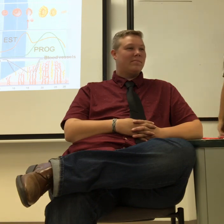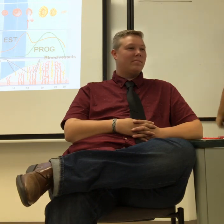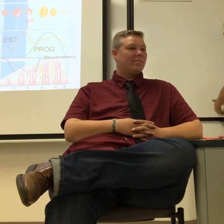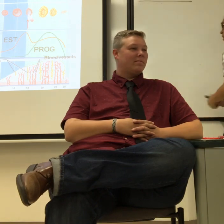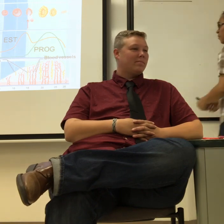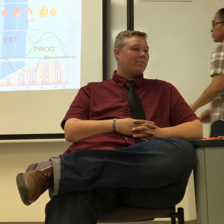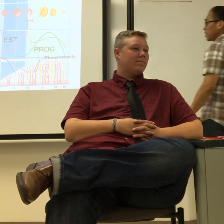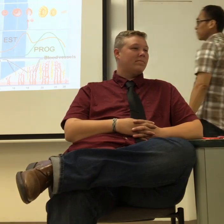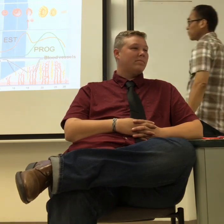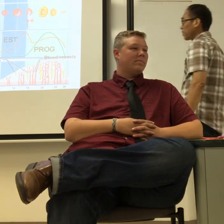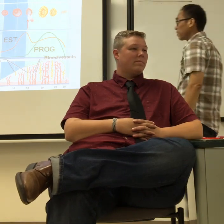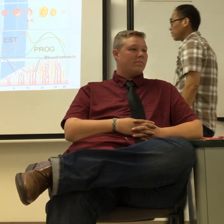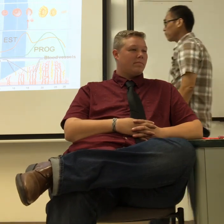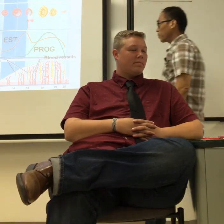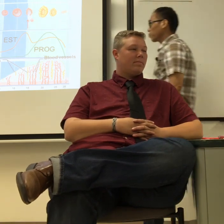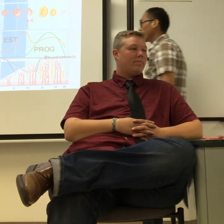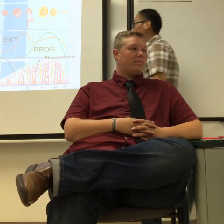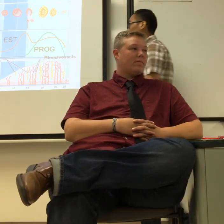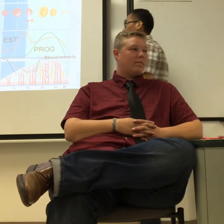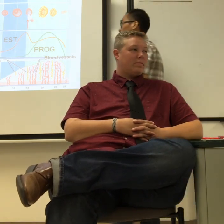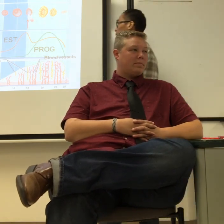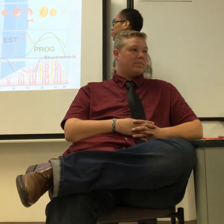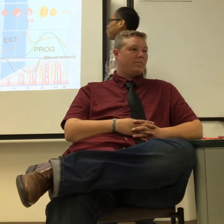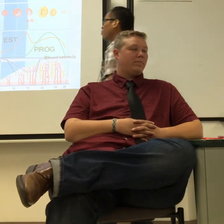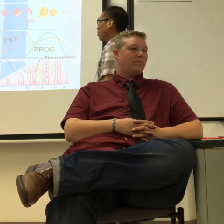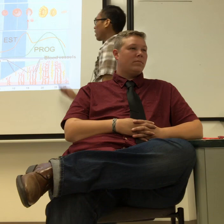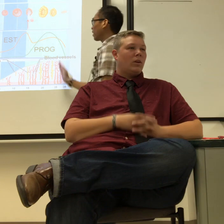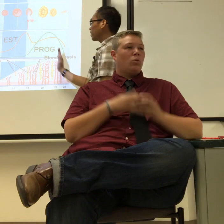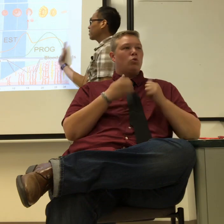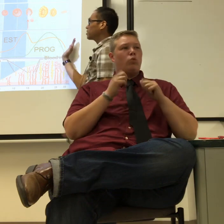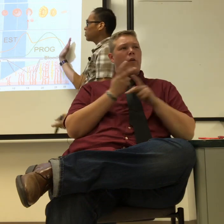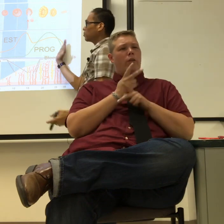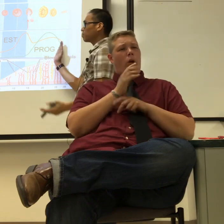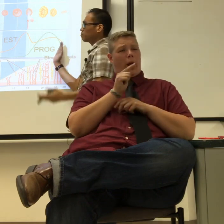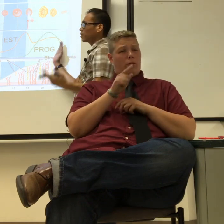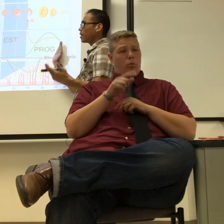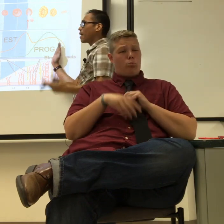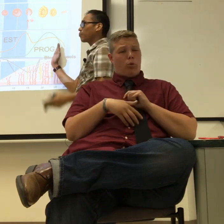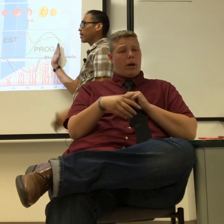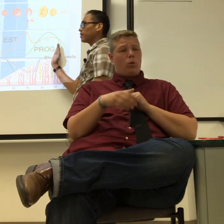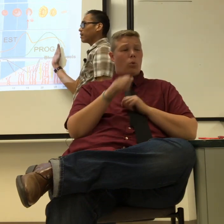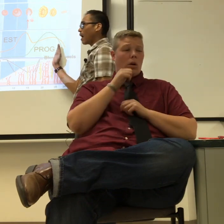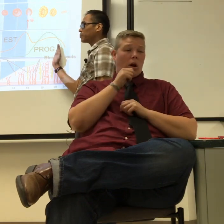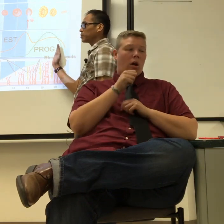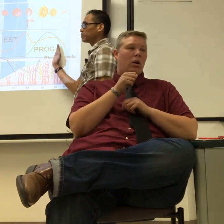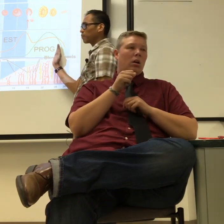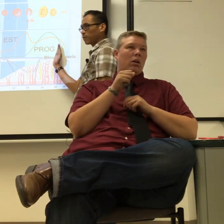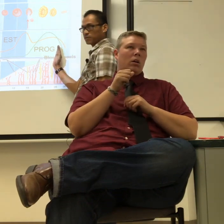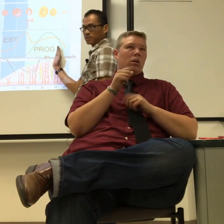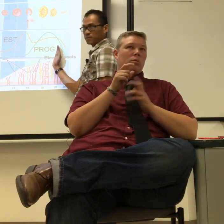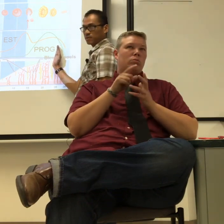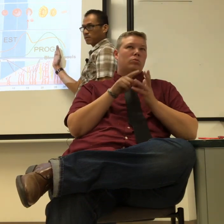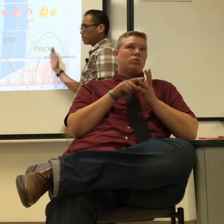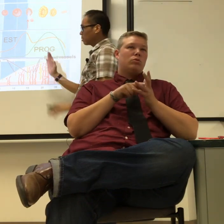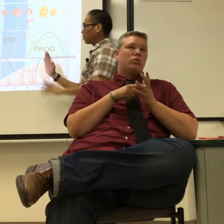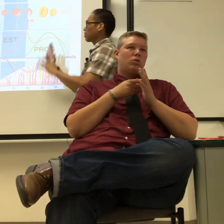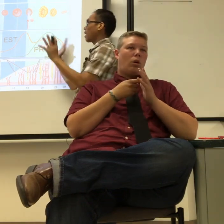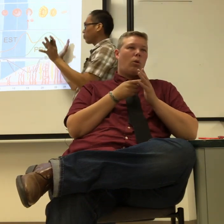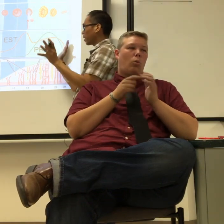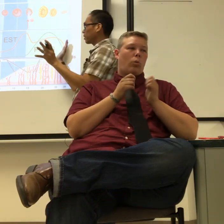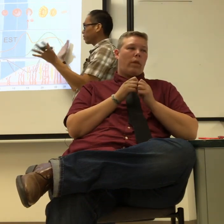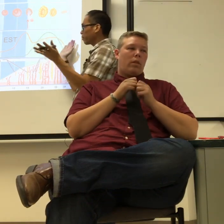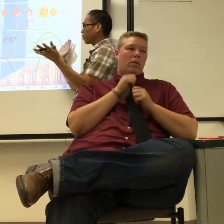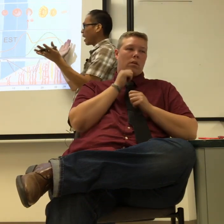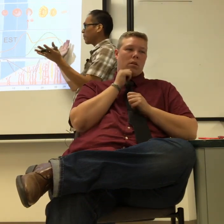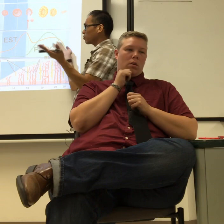where we're at, we're trying to figure out if you're pregnant or not. Let's do the not pregnant option first. You're